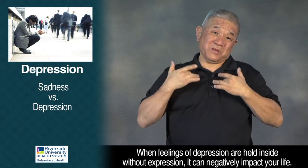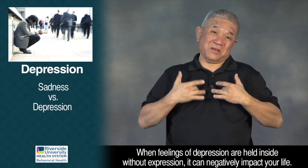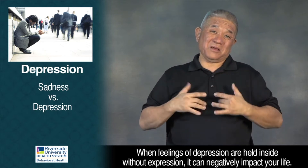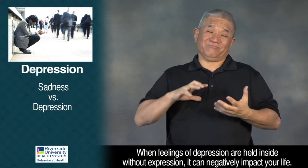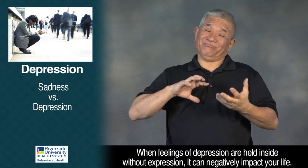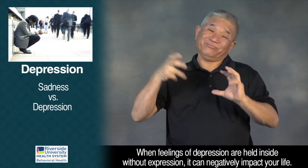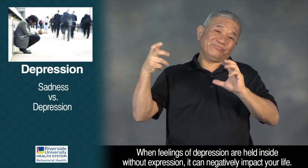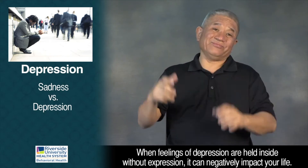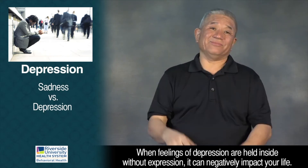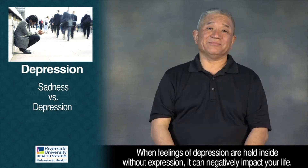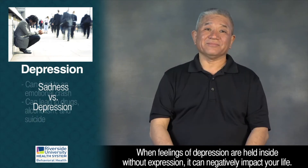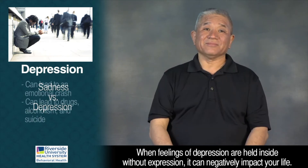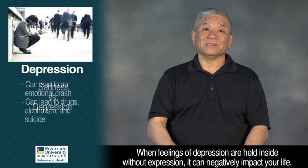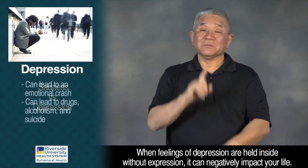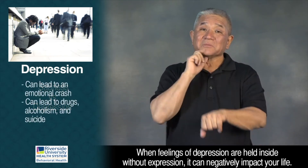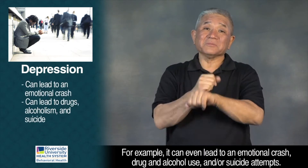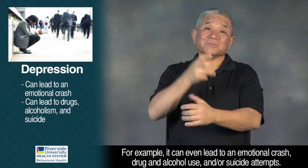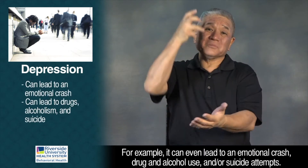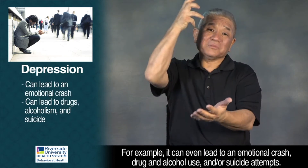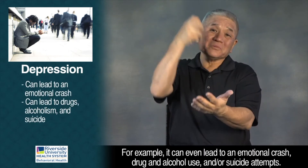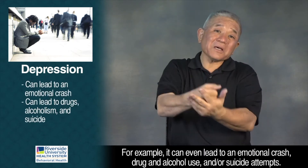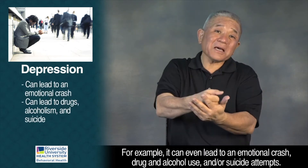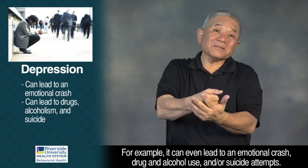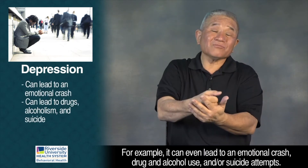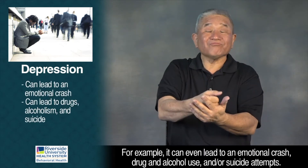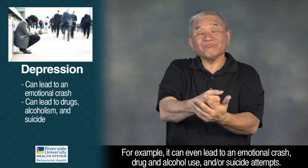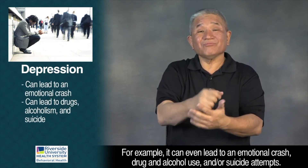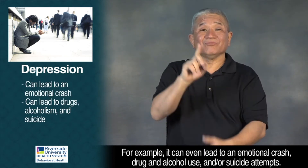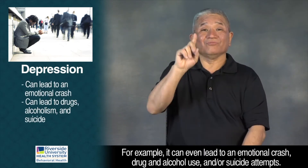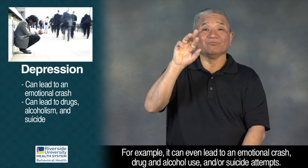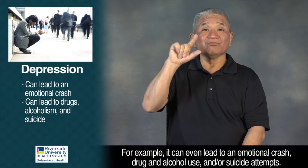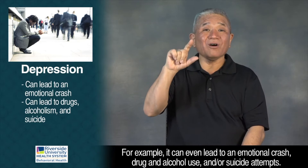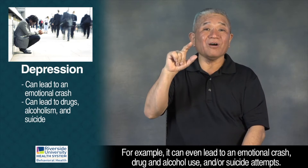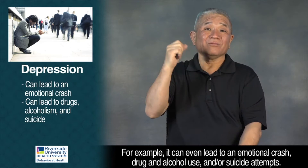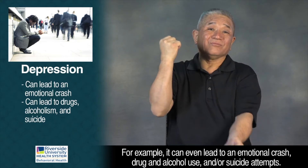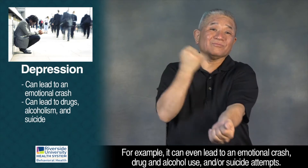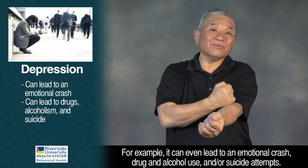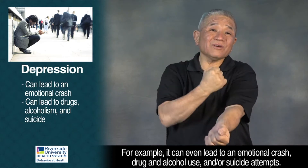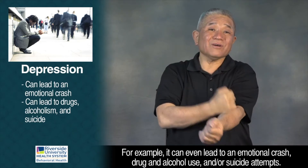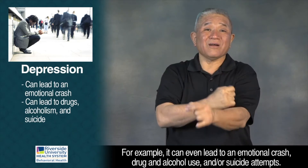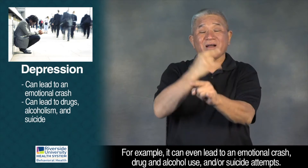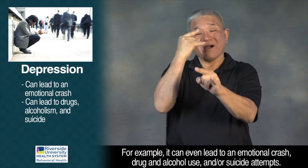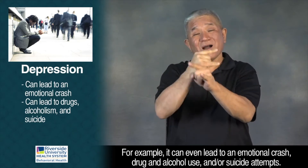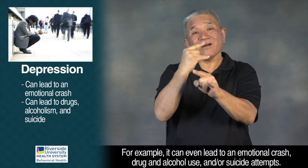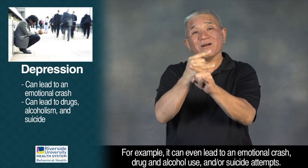can negatively impact your life. For example, it can even lead to an emotional crash, drug and alcohol